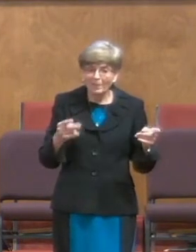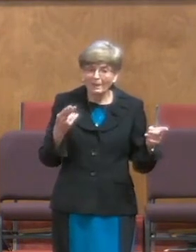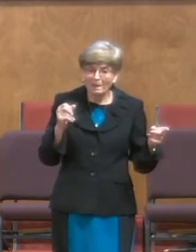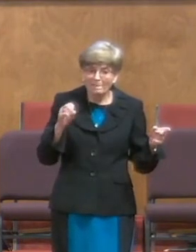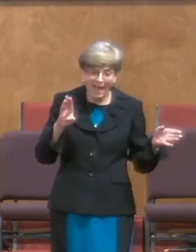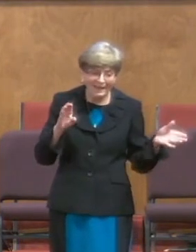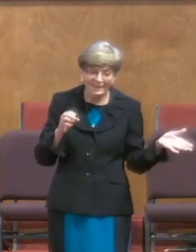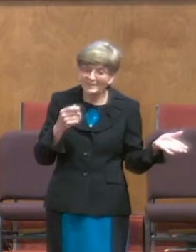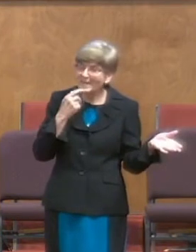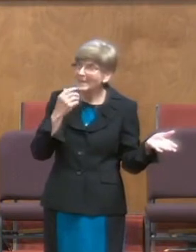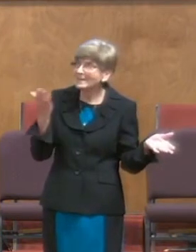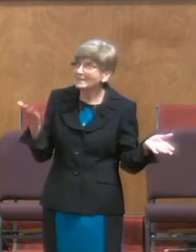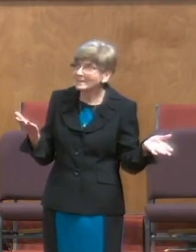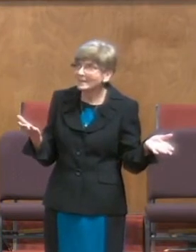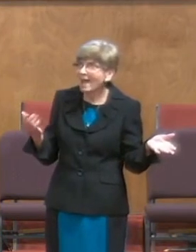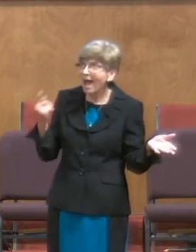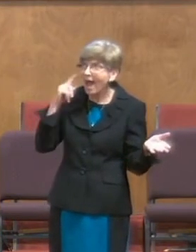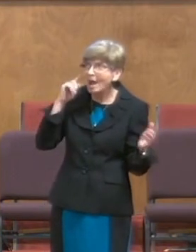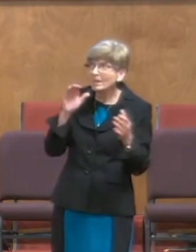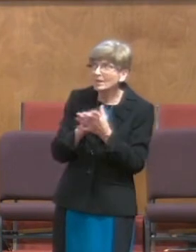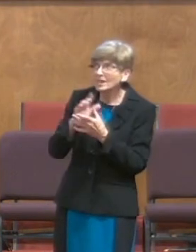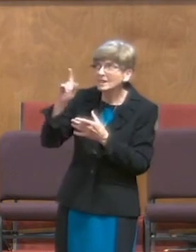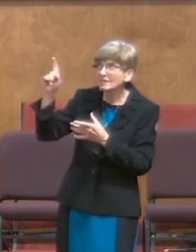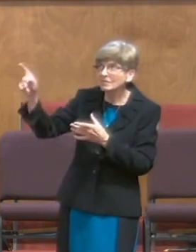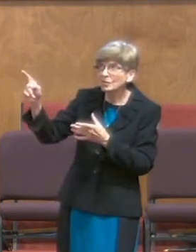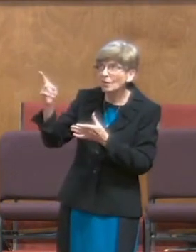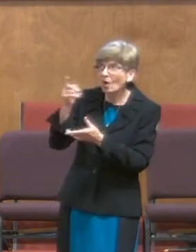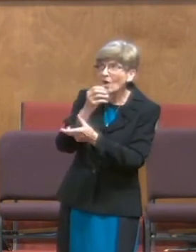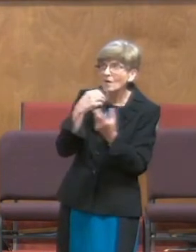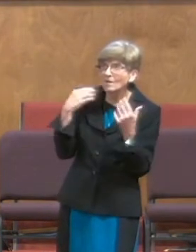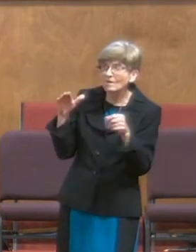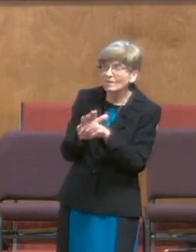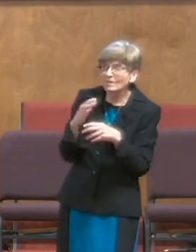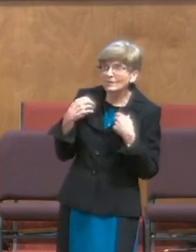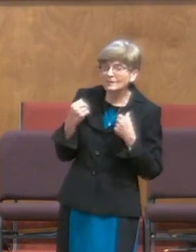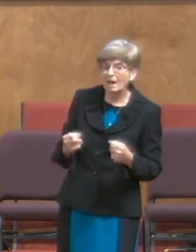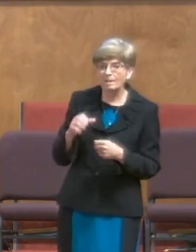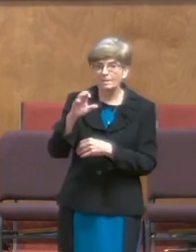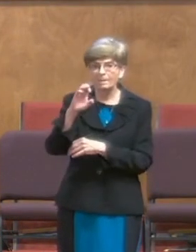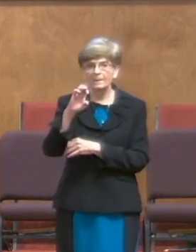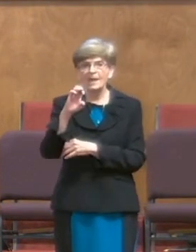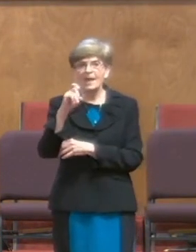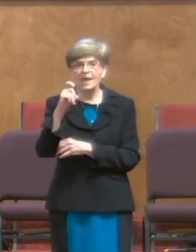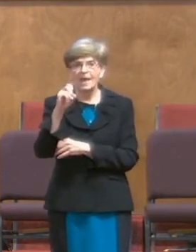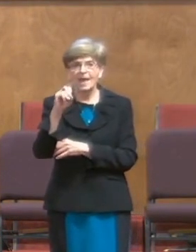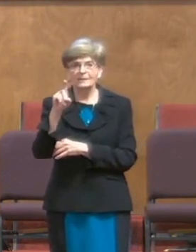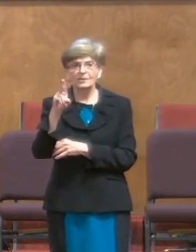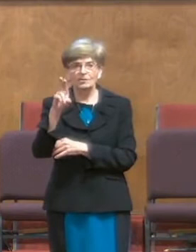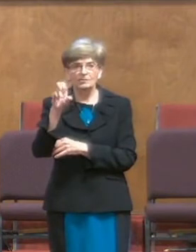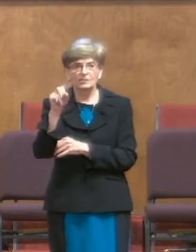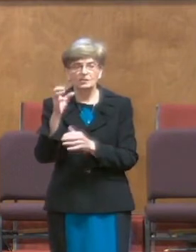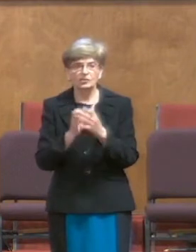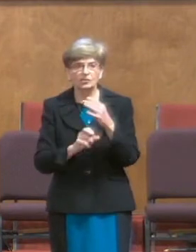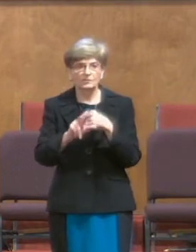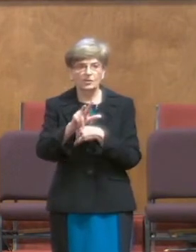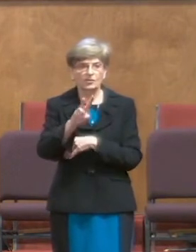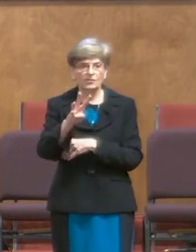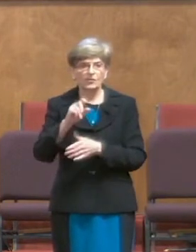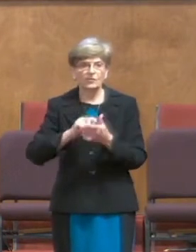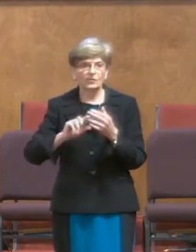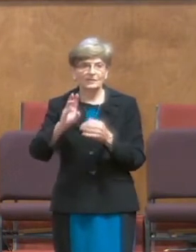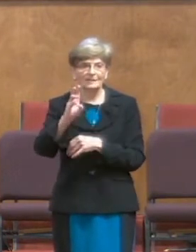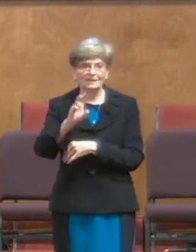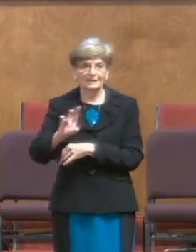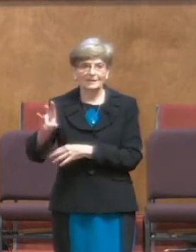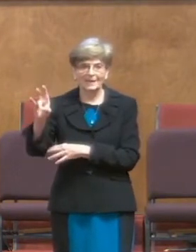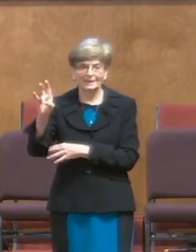Habakkuk believes about God. Exodus chapter 34. Exodus chapter 34, verses 6 and 7, God